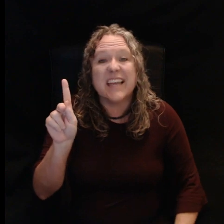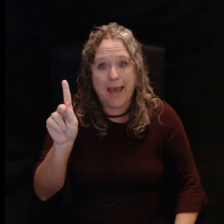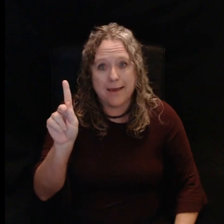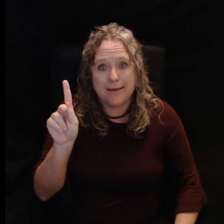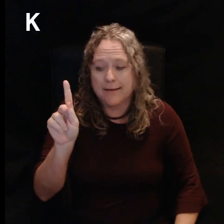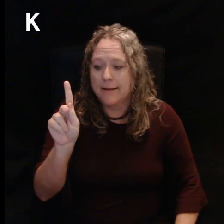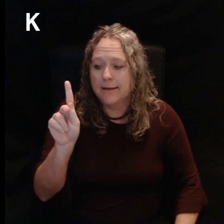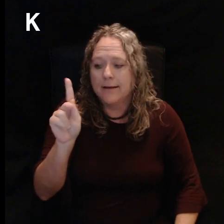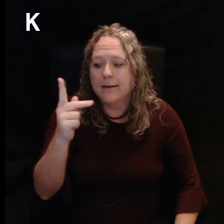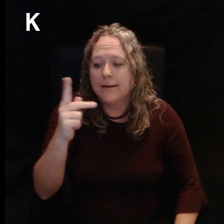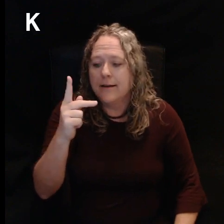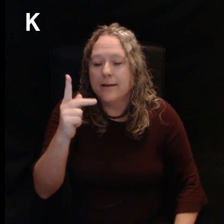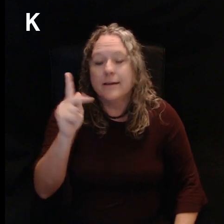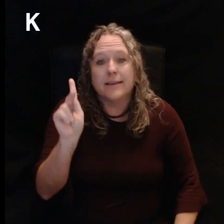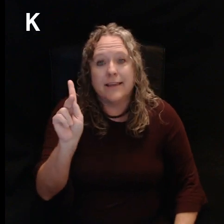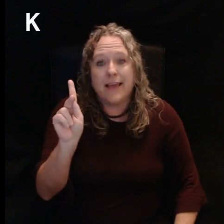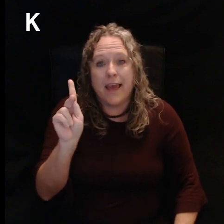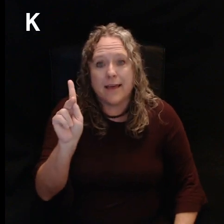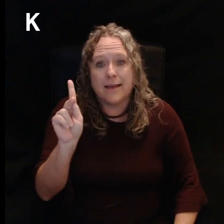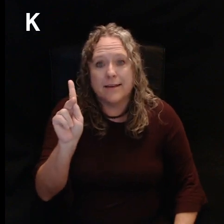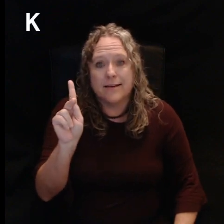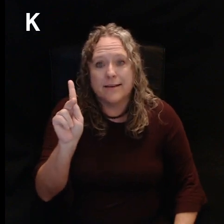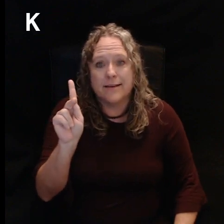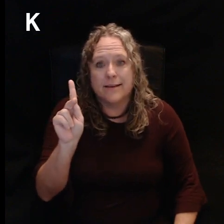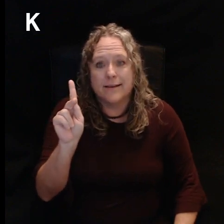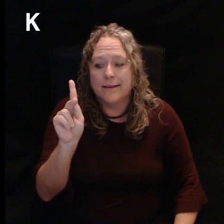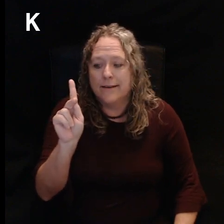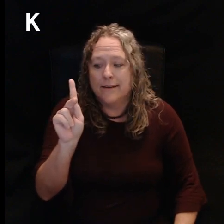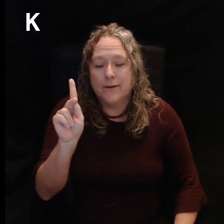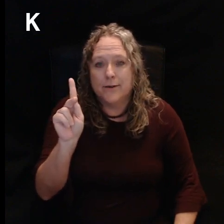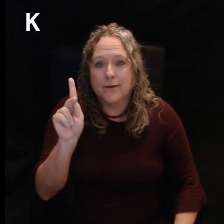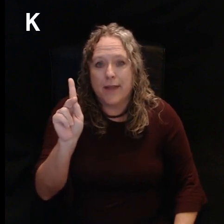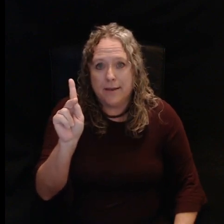K. K. Okay.